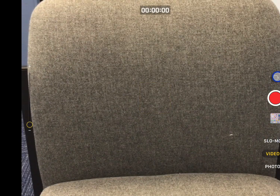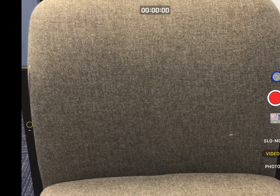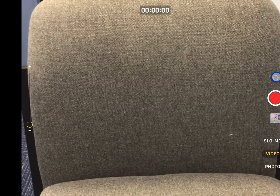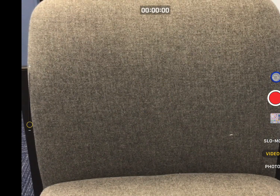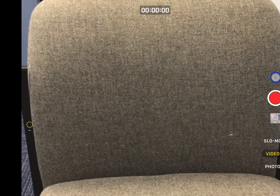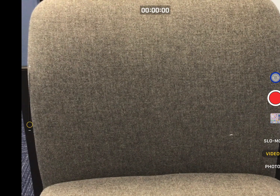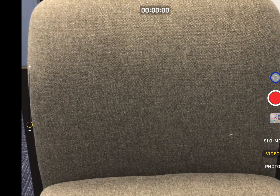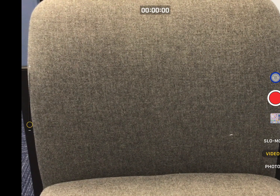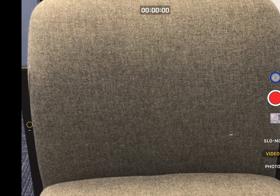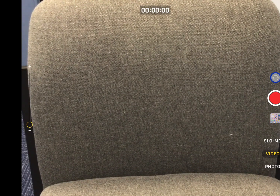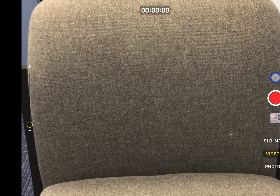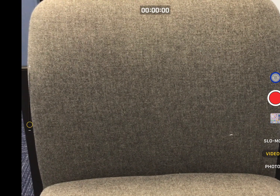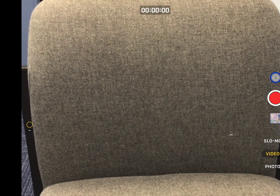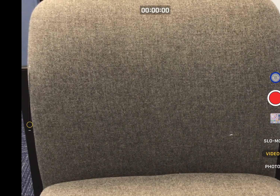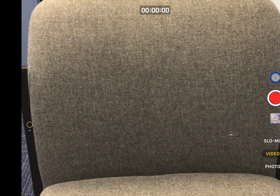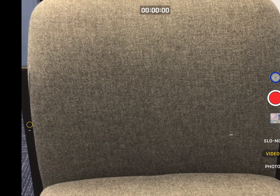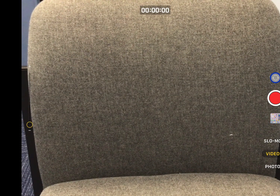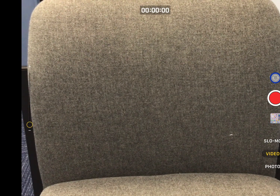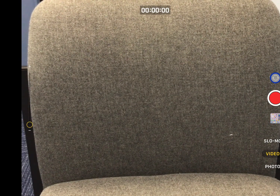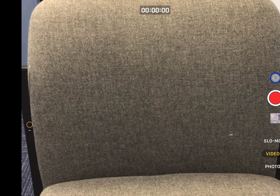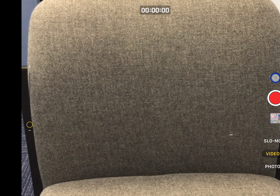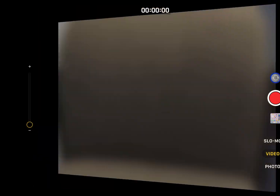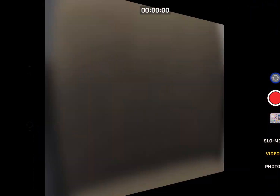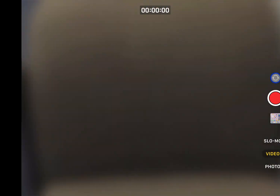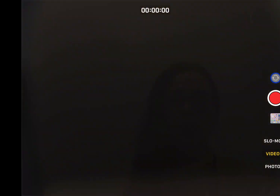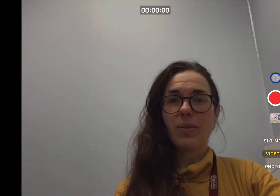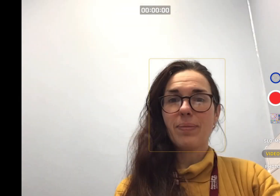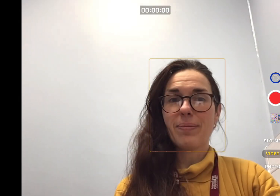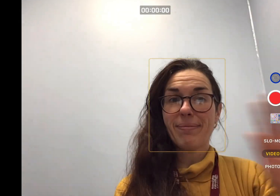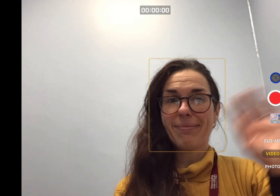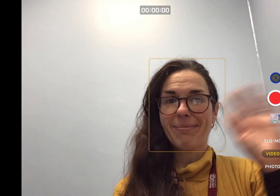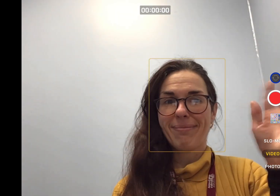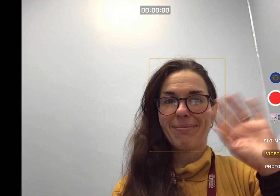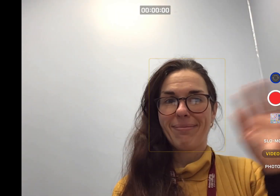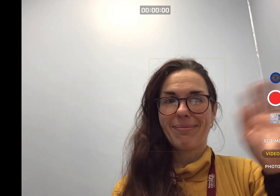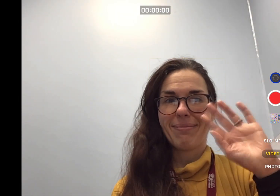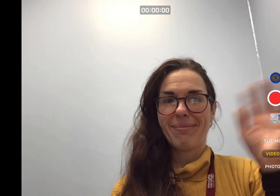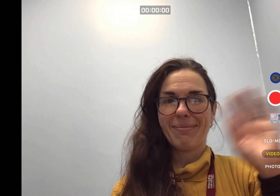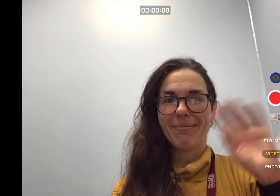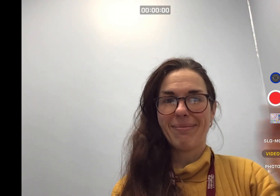And make sure that you turn your camera around so that it is facing you.